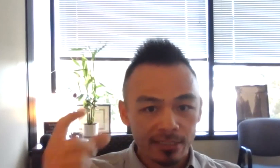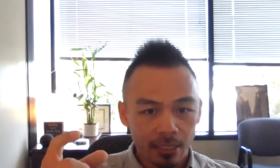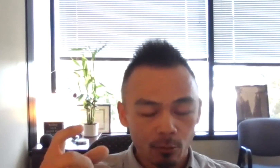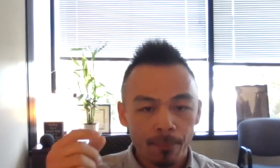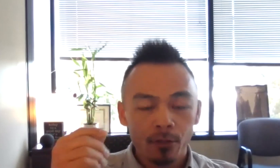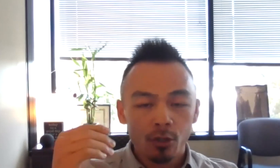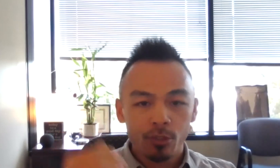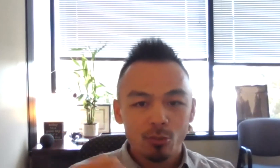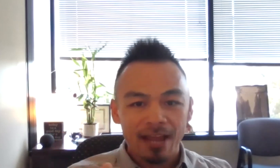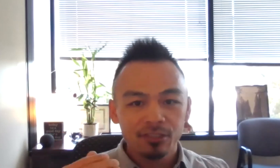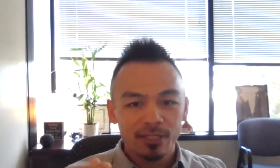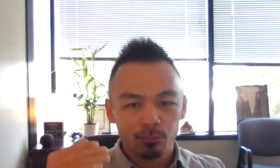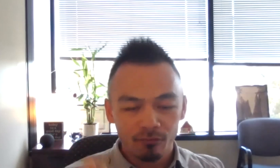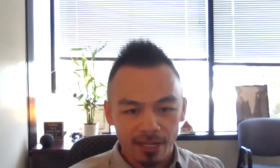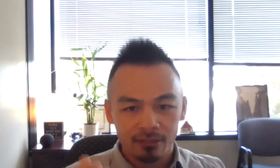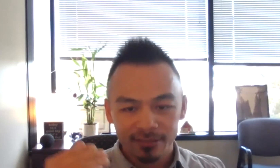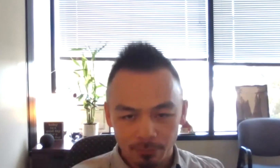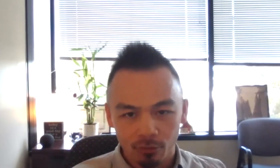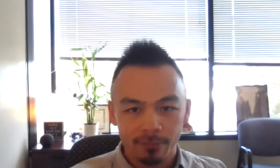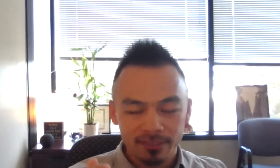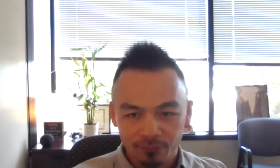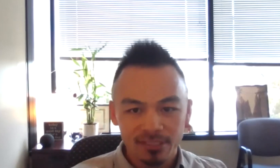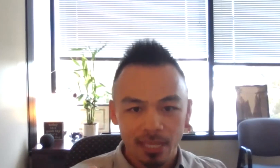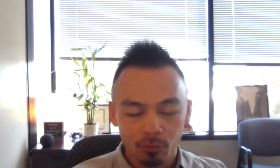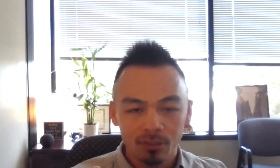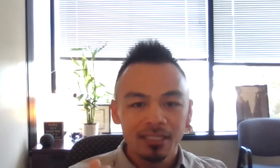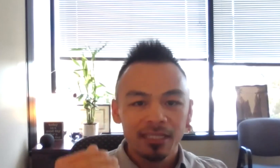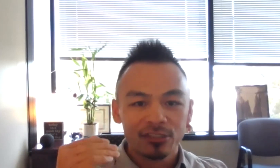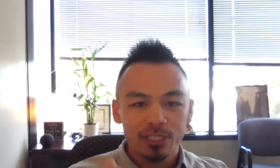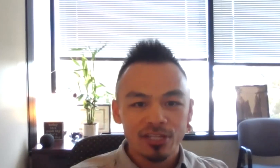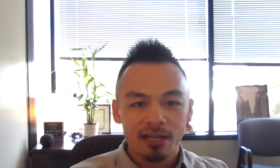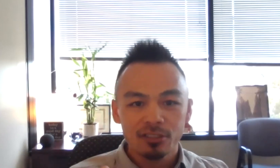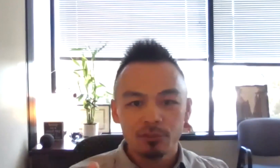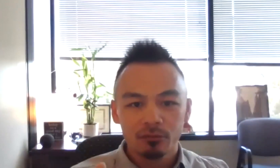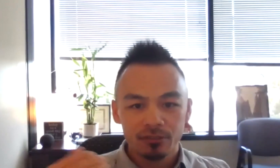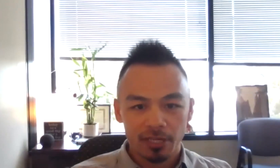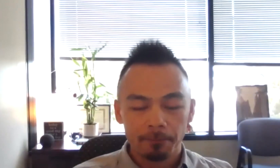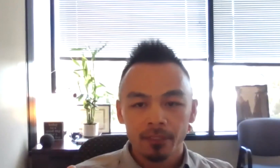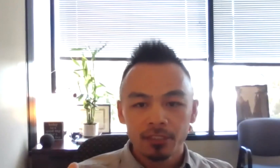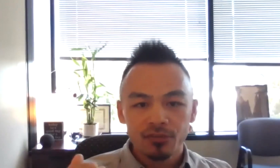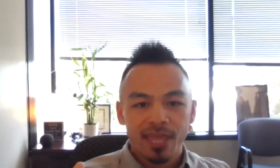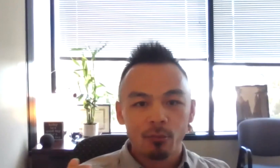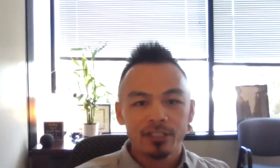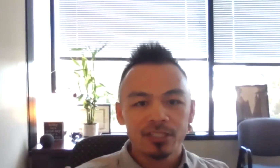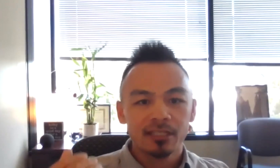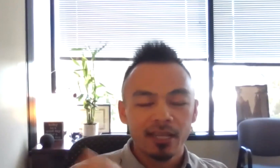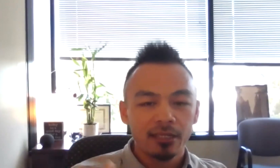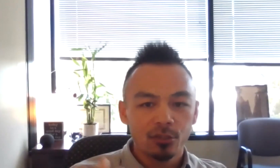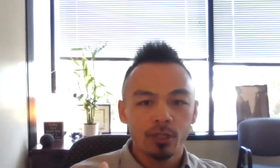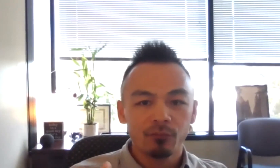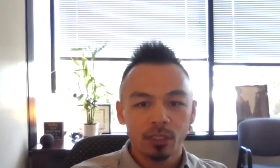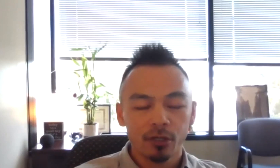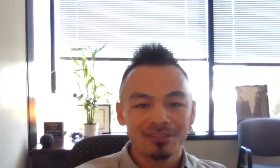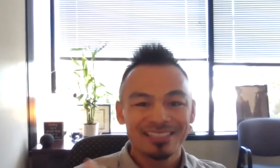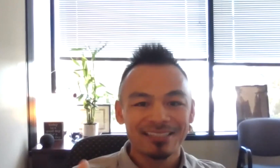onto the rate table. What you have to do as a provider day program, let's say, for example, is reach out to Michelle Duchesne. So that way she can connect